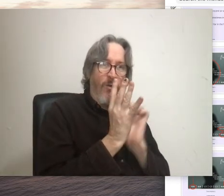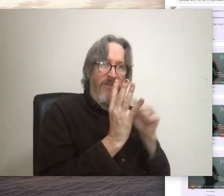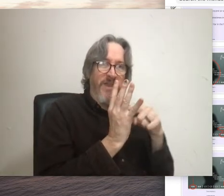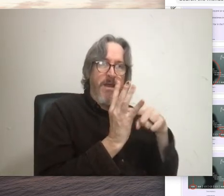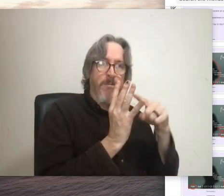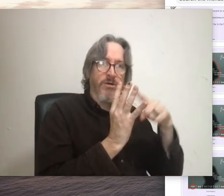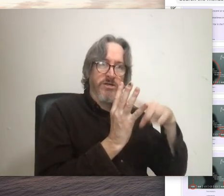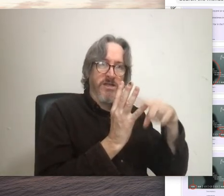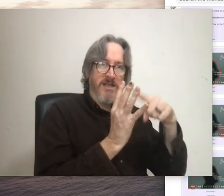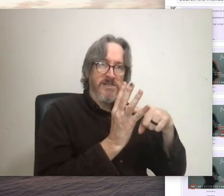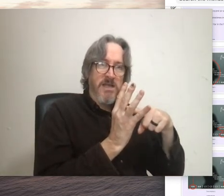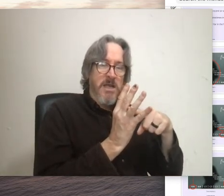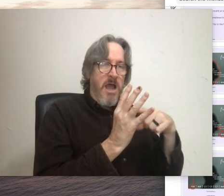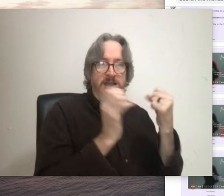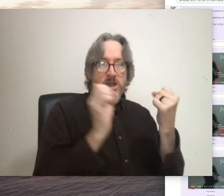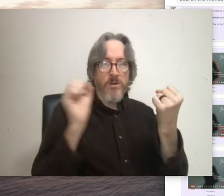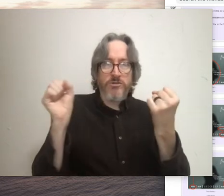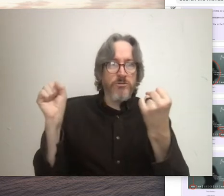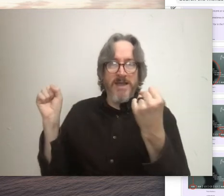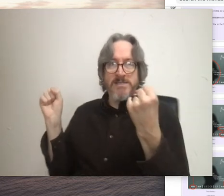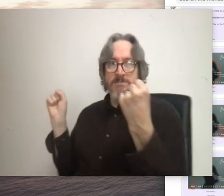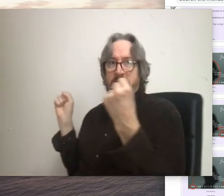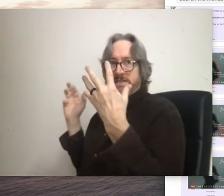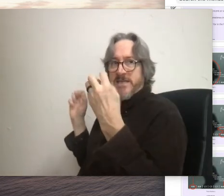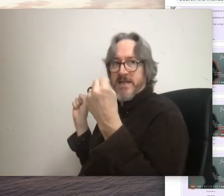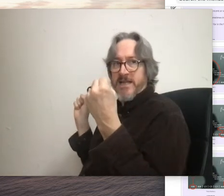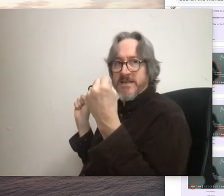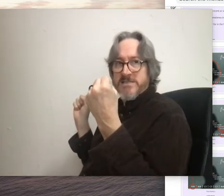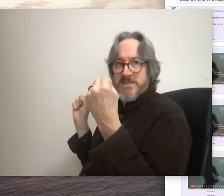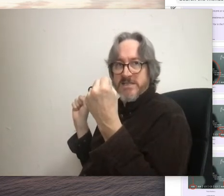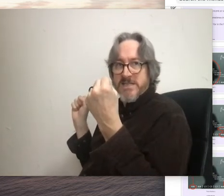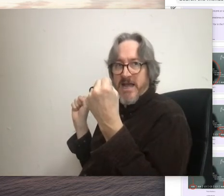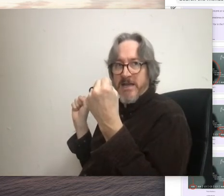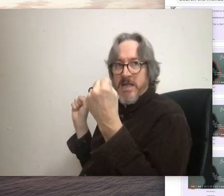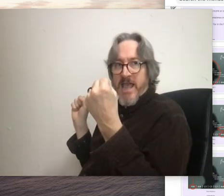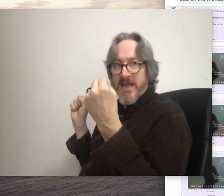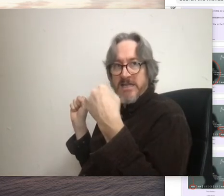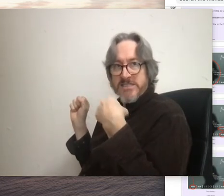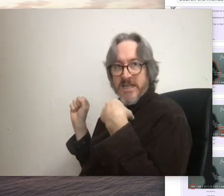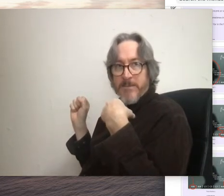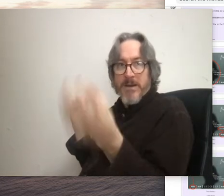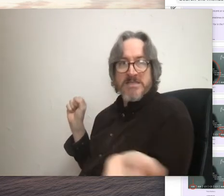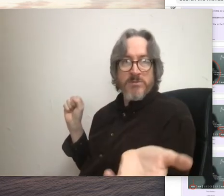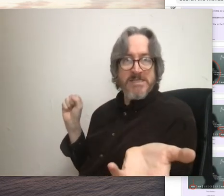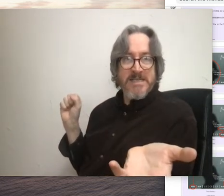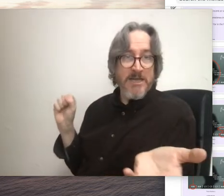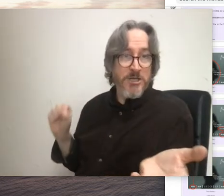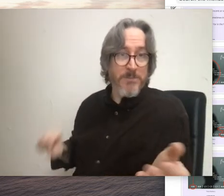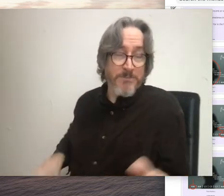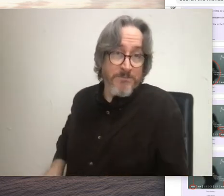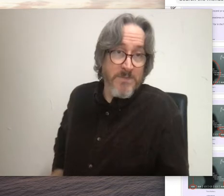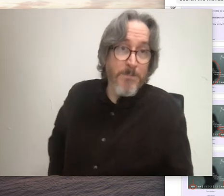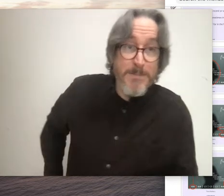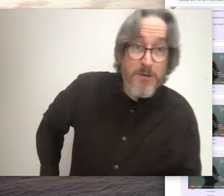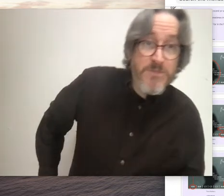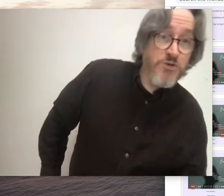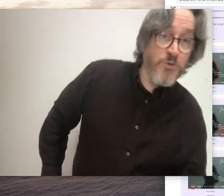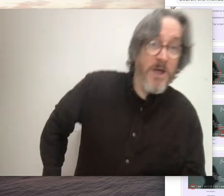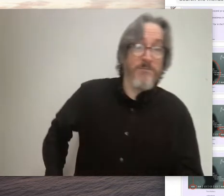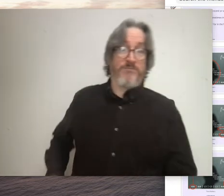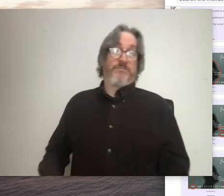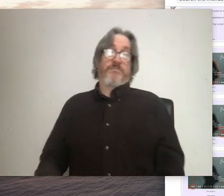see what the number is. I know in True+Way, sometimes they sign like this to the side and it's impossible to see the handshape. Be